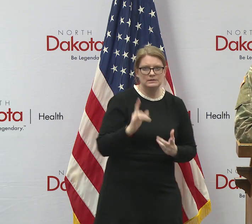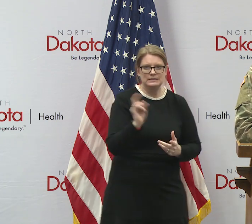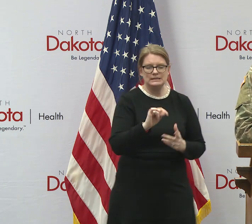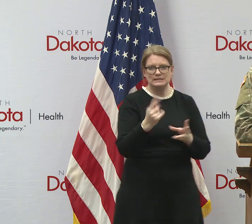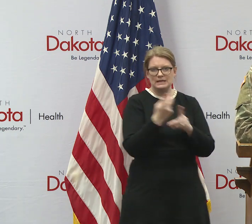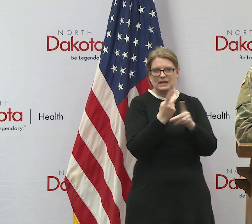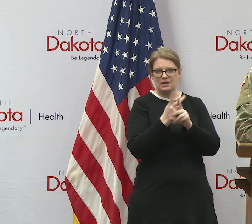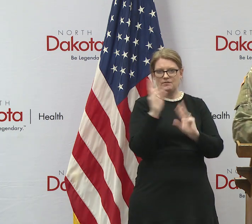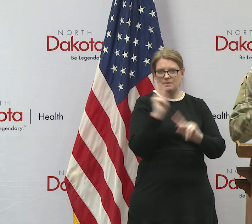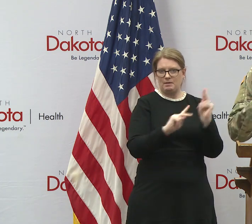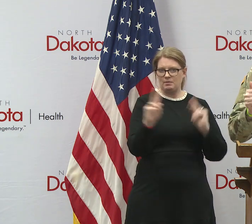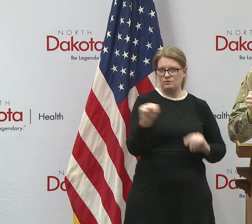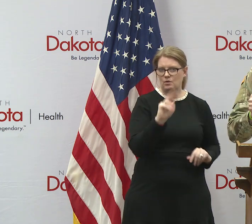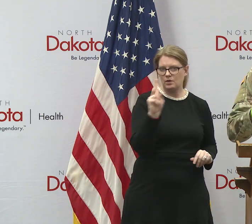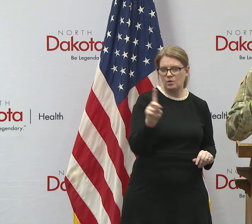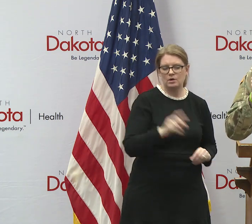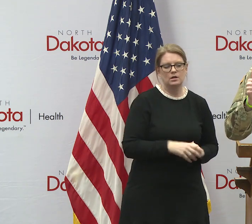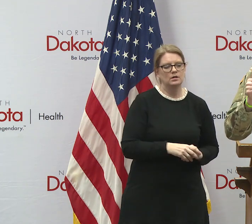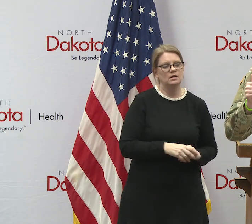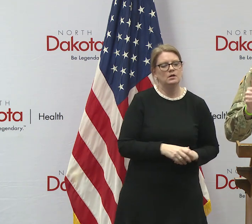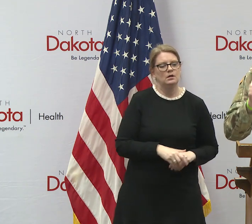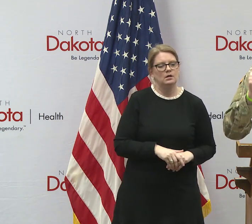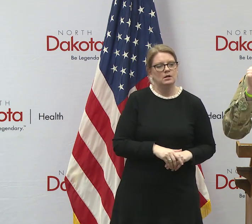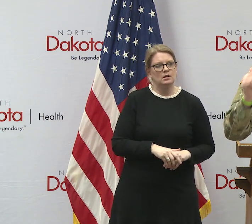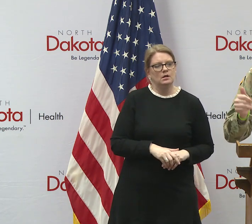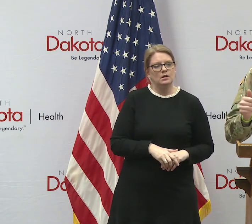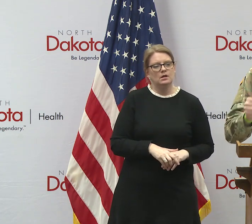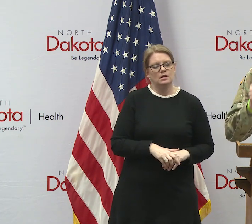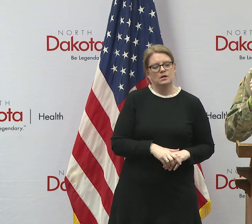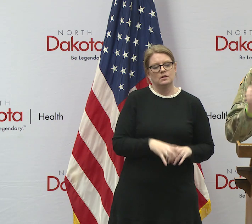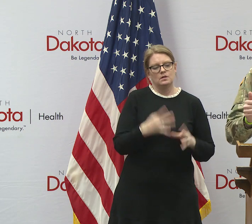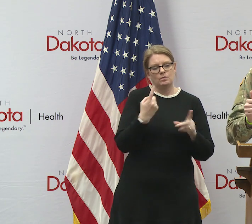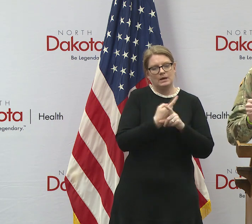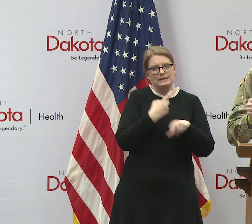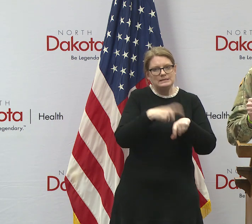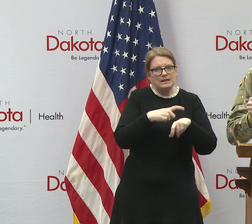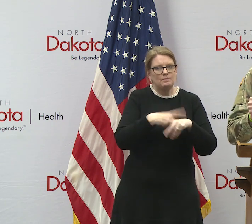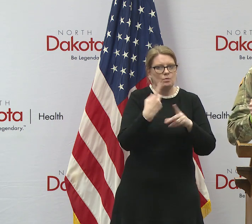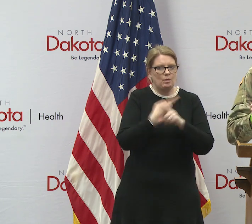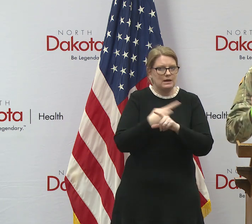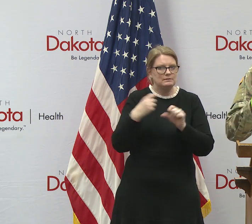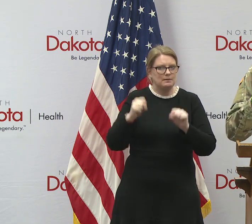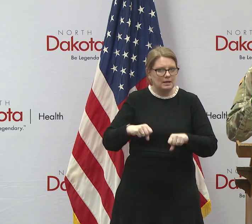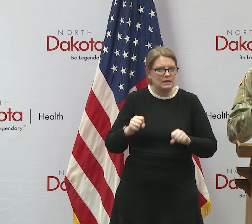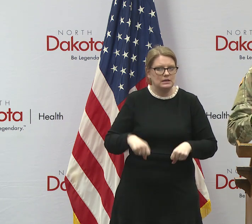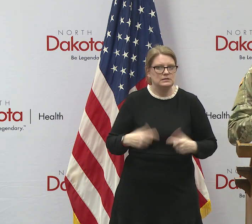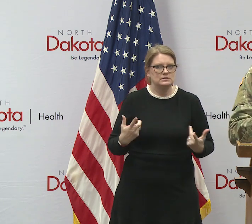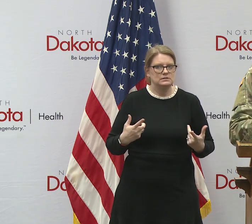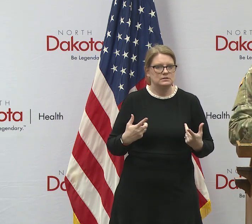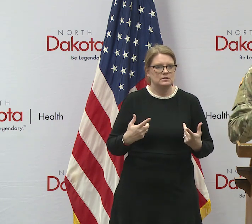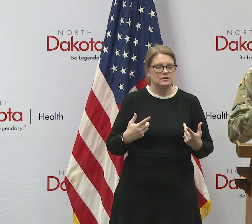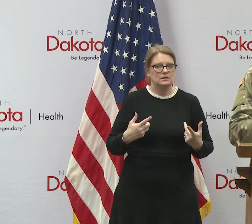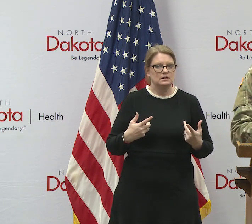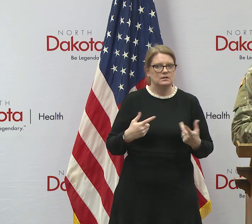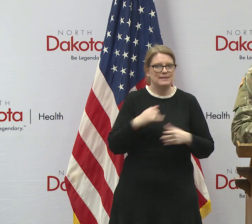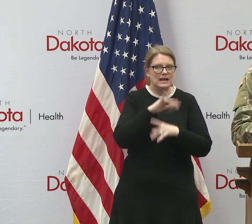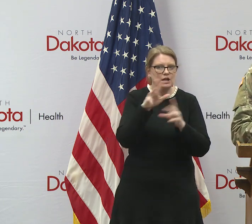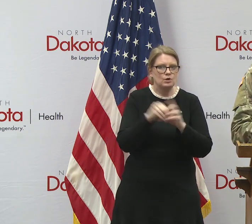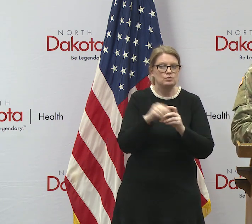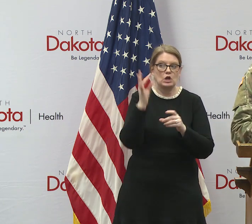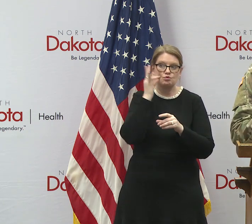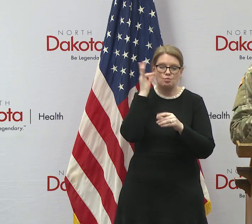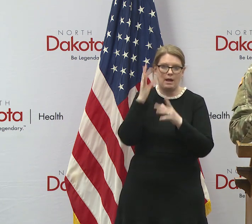our citizens. I talked before, but it's the right capability at the right time in the right place, and that includes our tribal